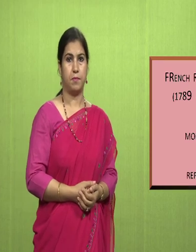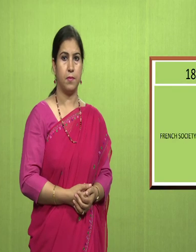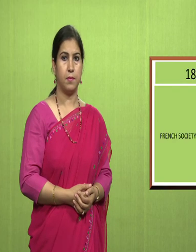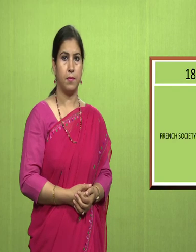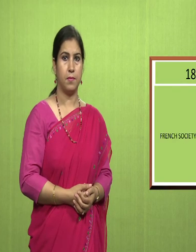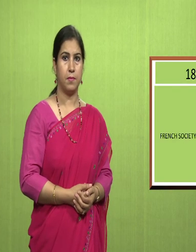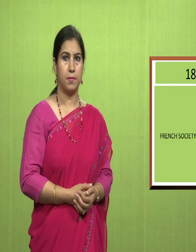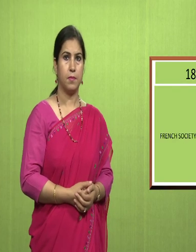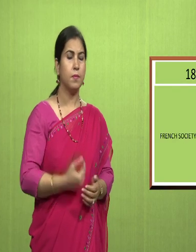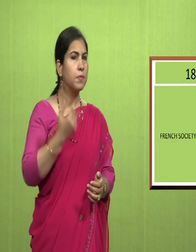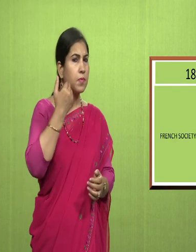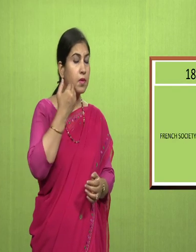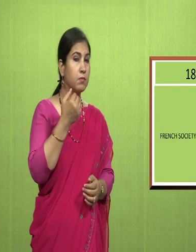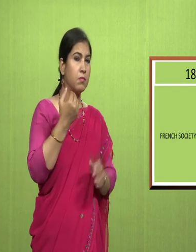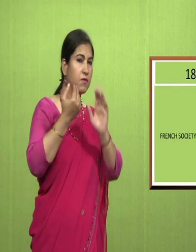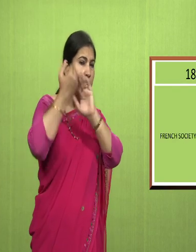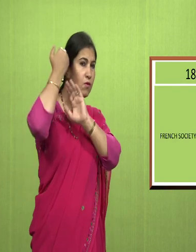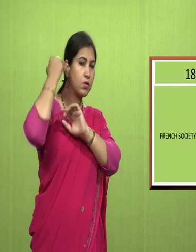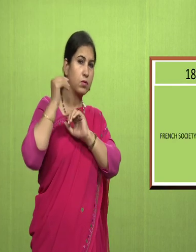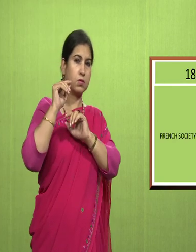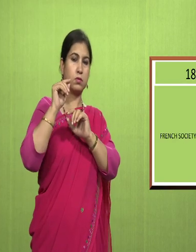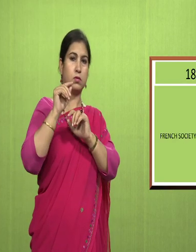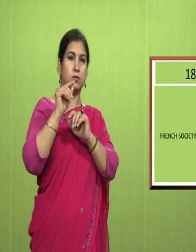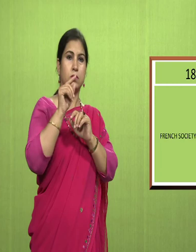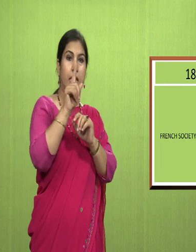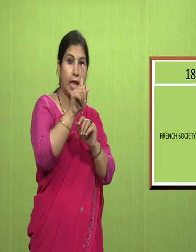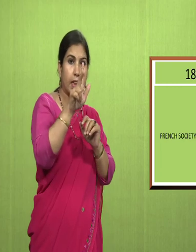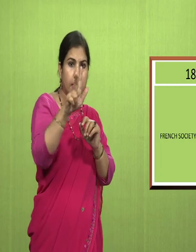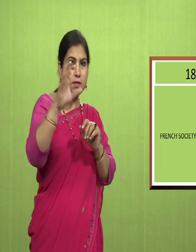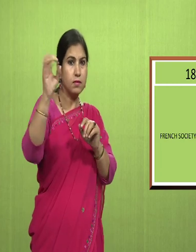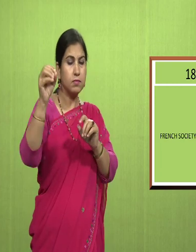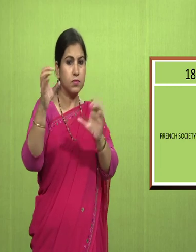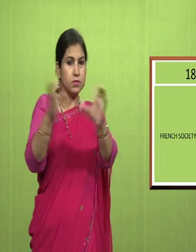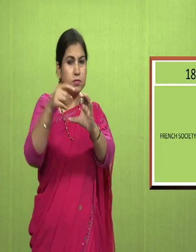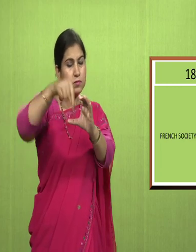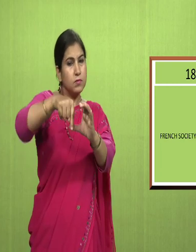In the 18th century, the French society was ruled by a king,